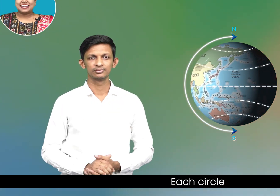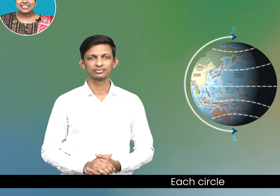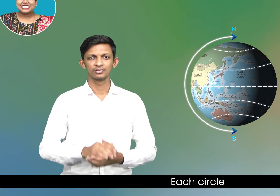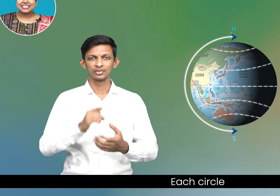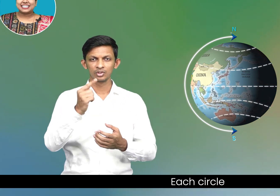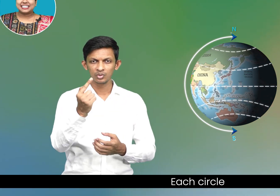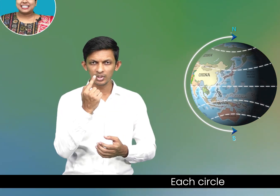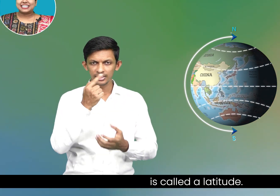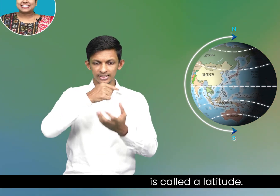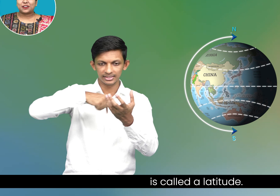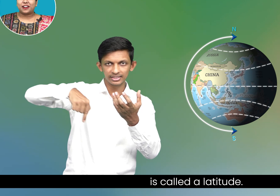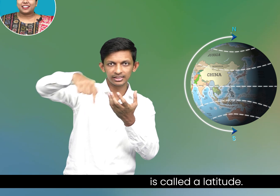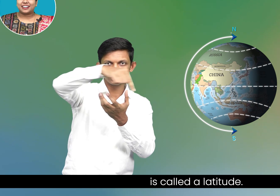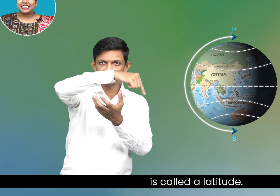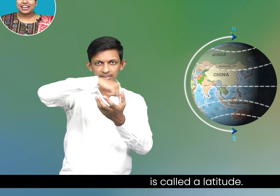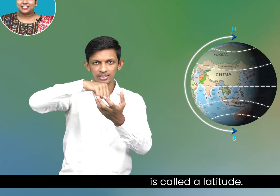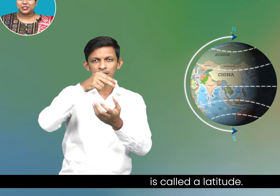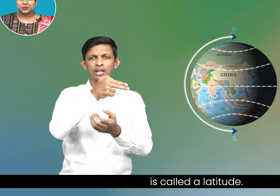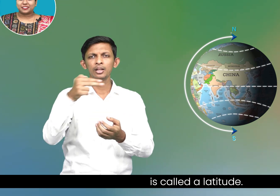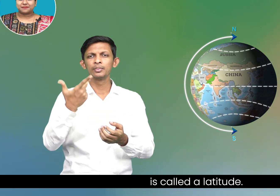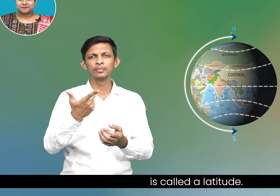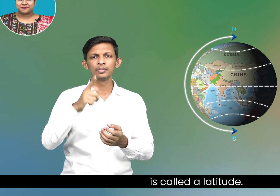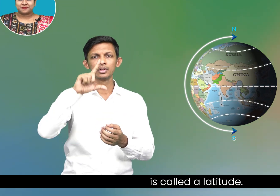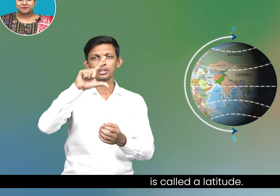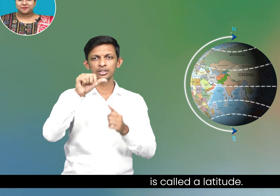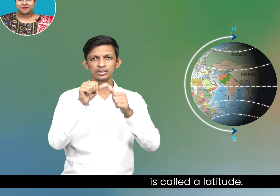Each circle is called a latitude.